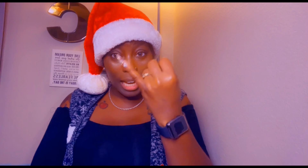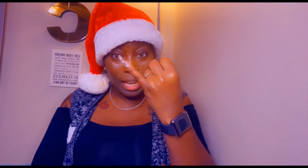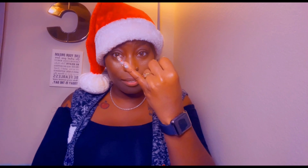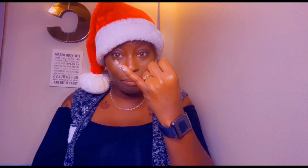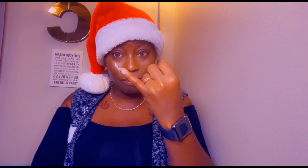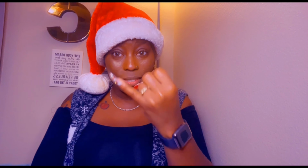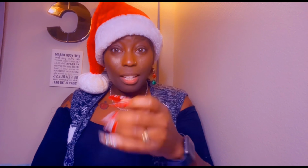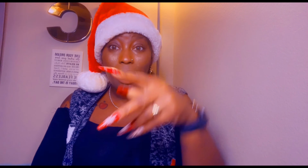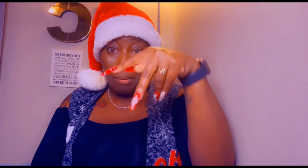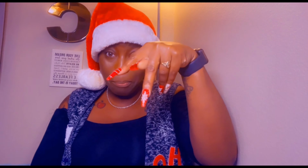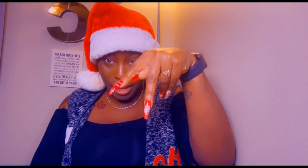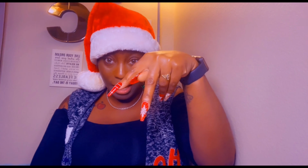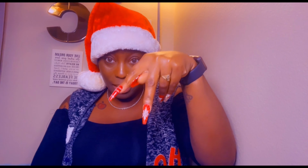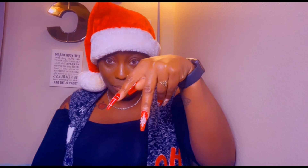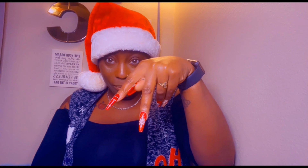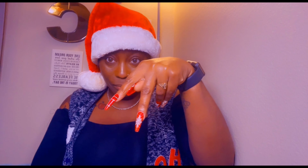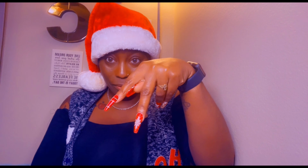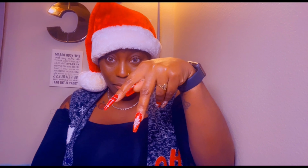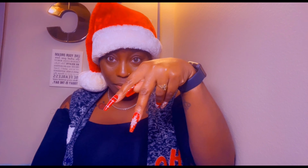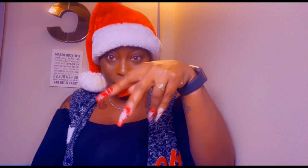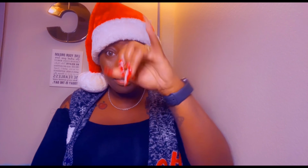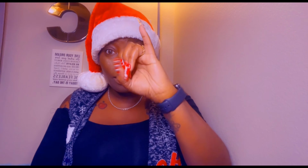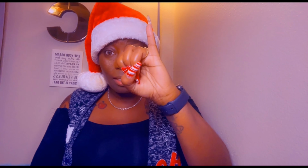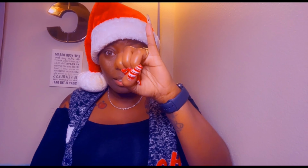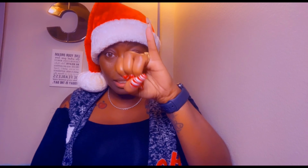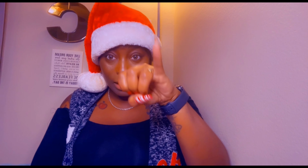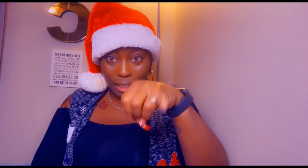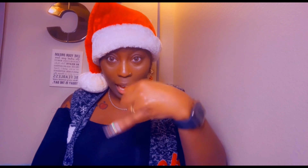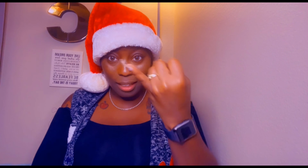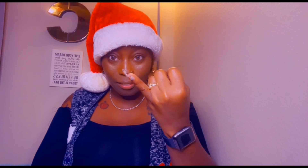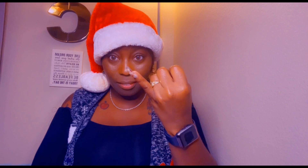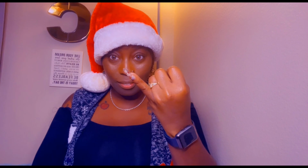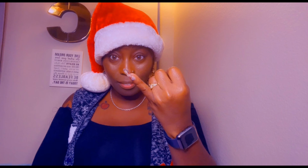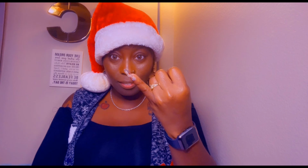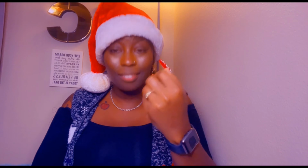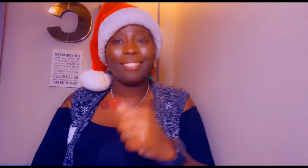J. P, J.